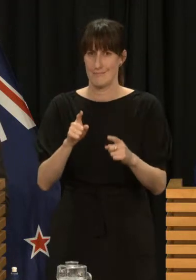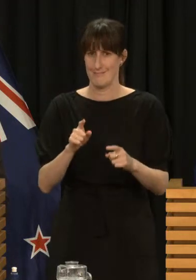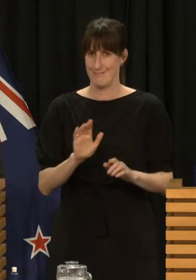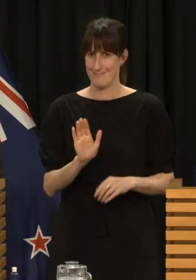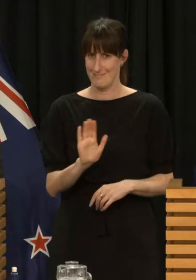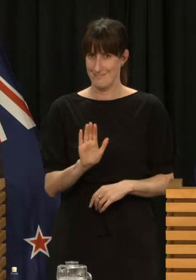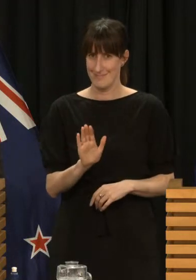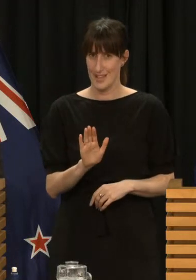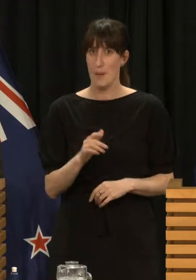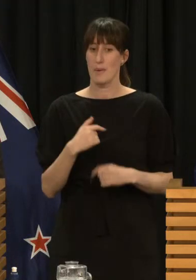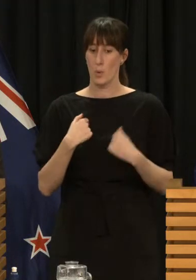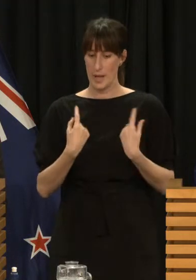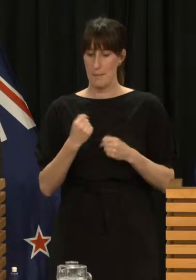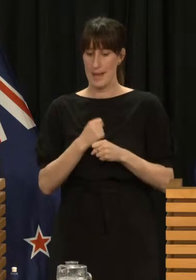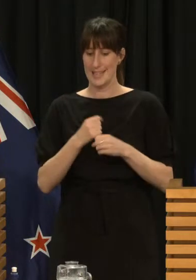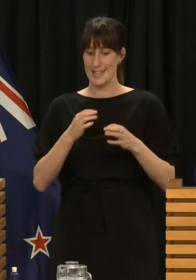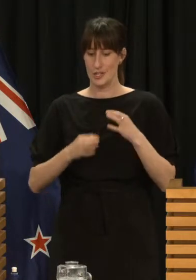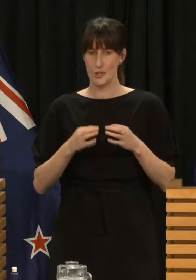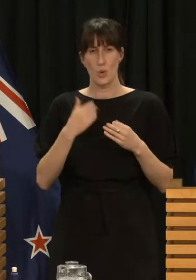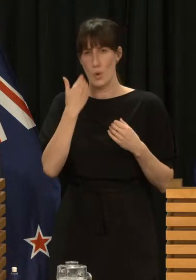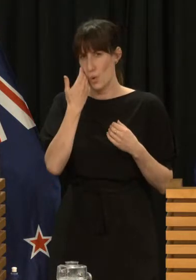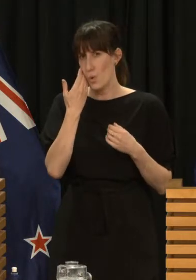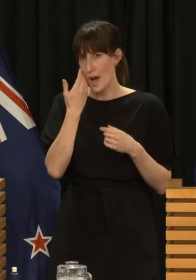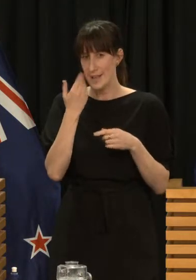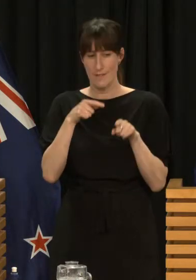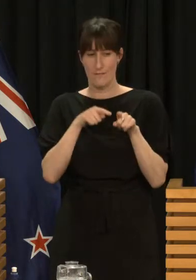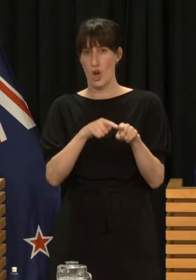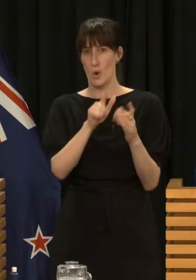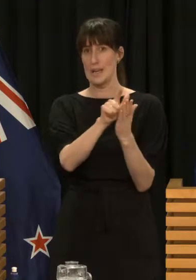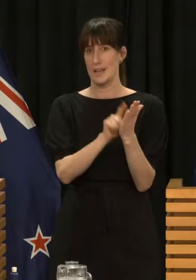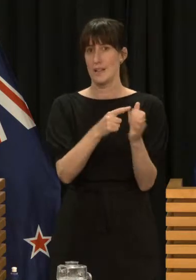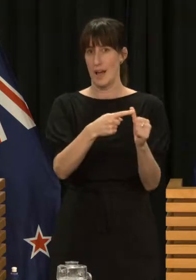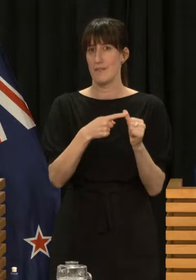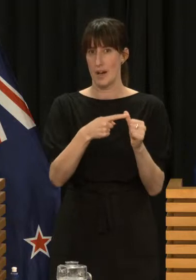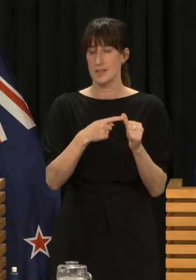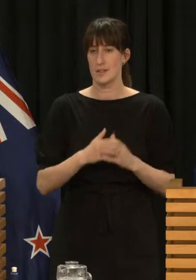get legal advice when we make these decisions. At this stage, this many days in,